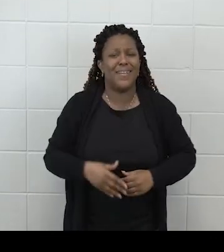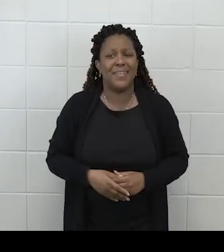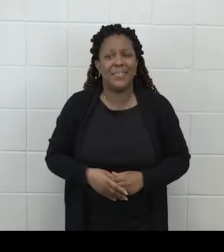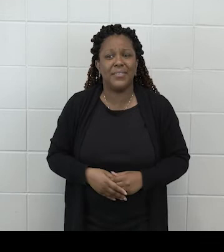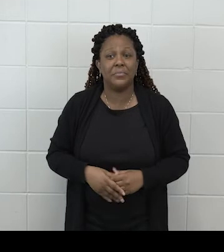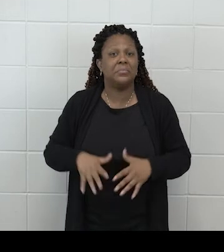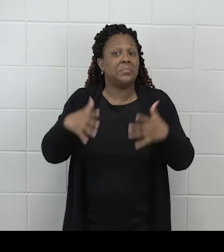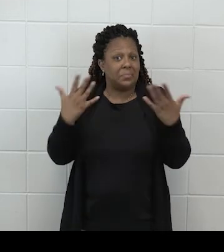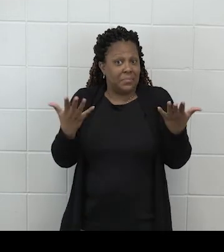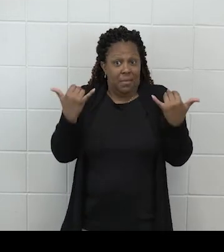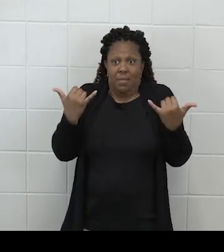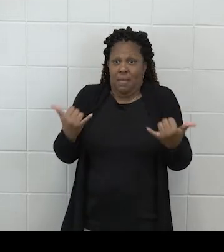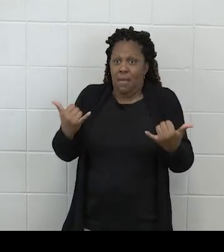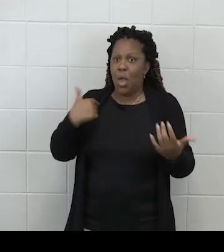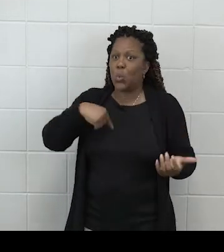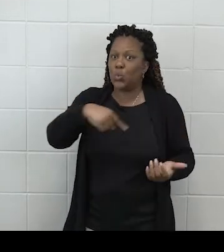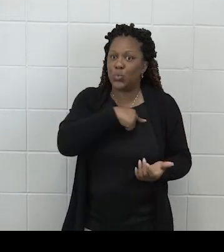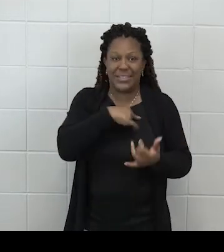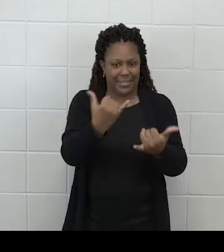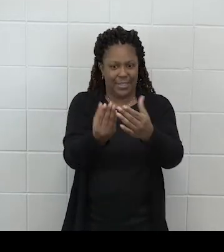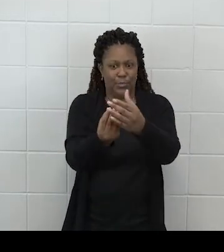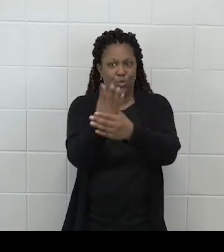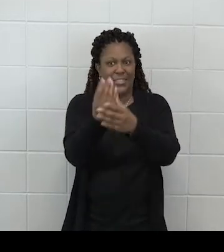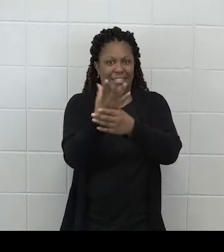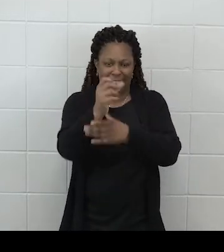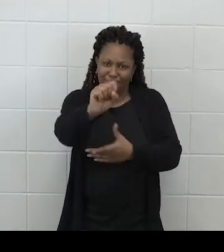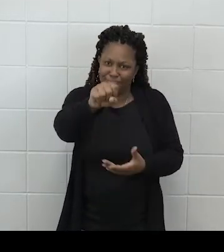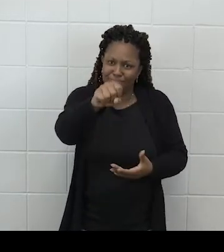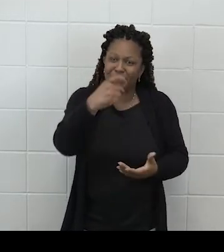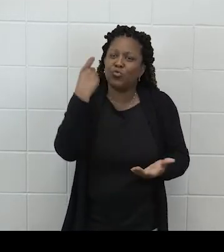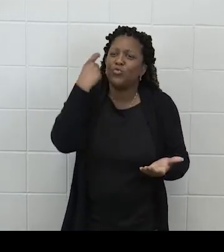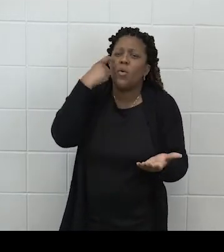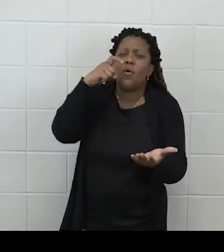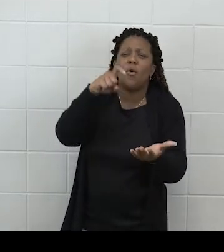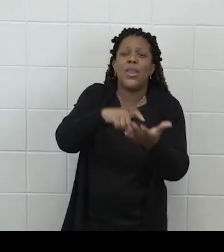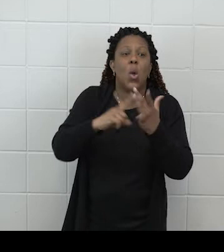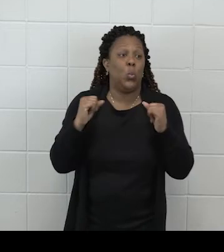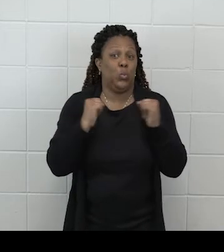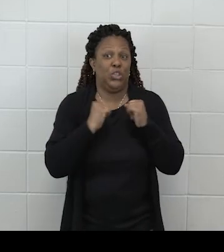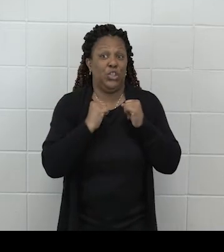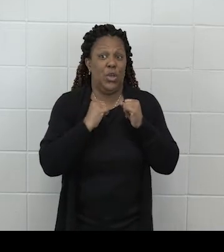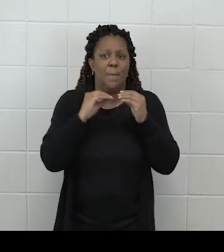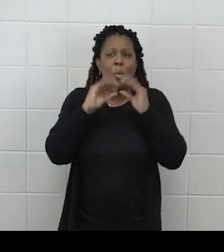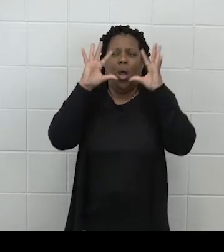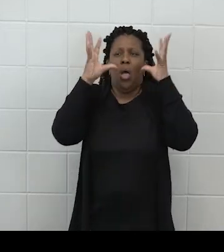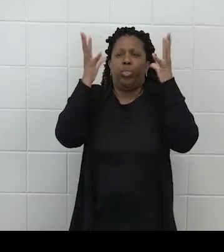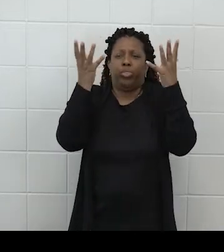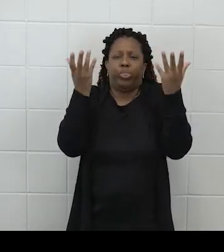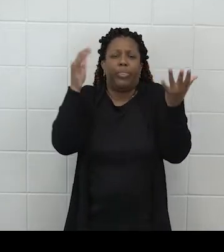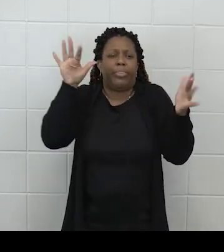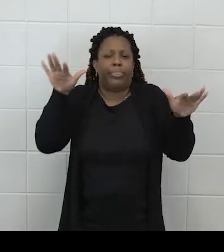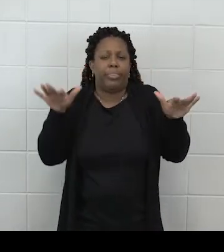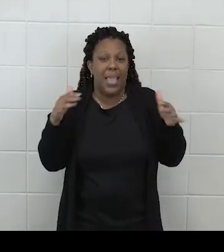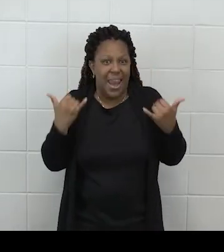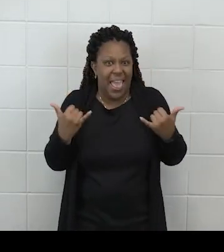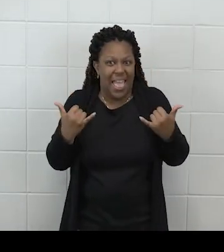is awakening from a slumber to a time of rebirth, renewal, and revival. It's a